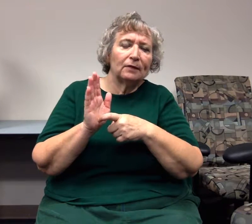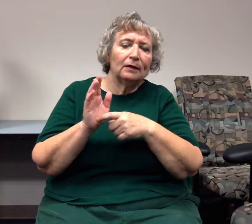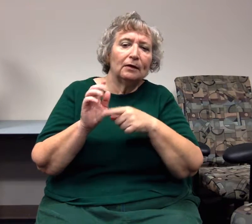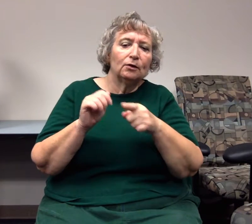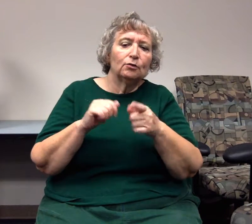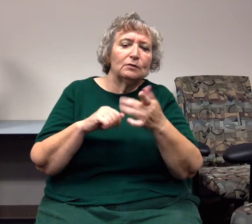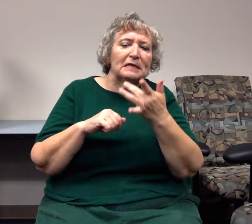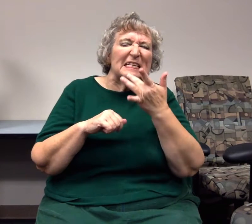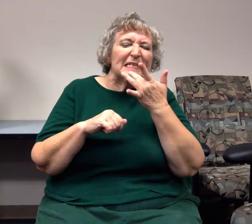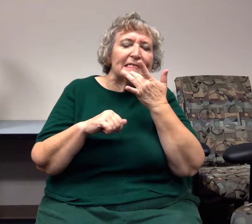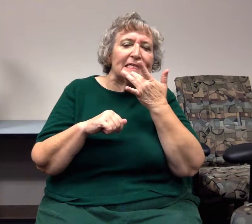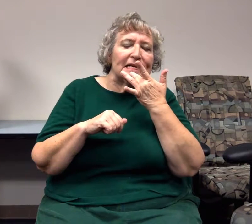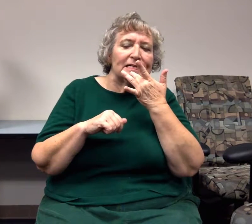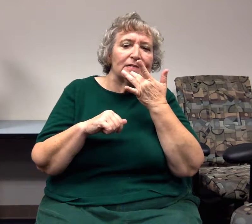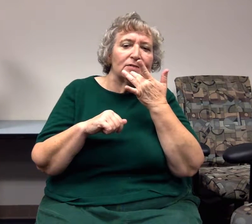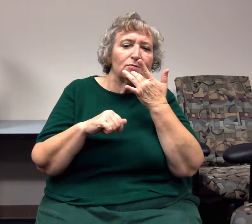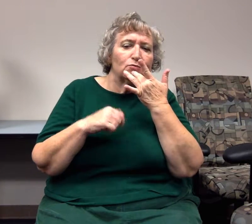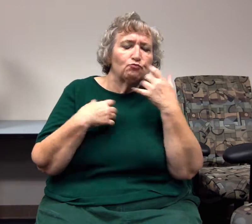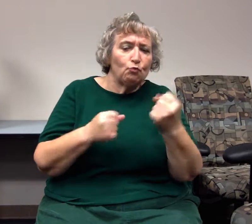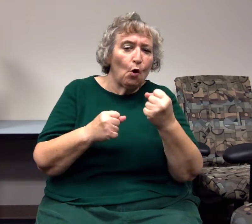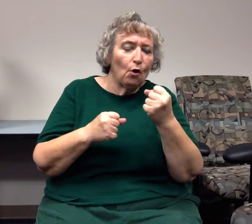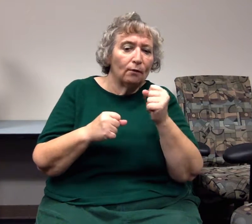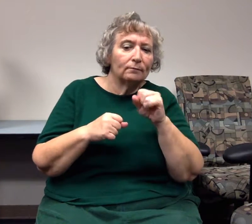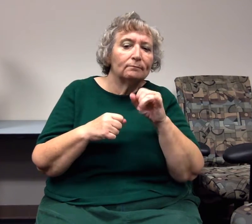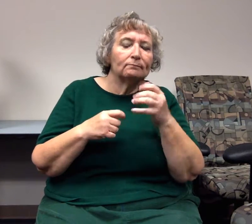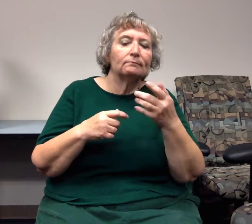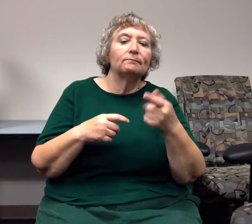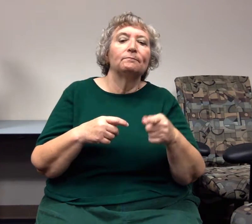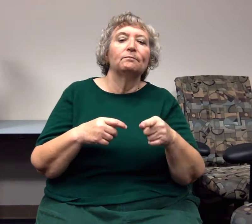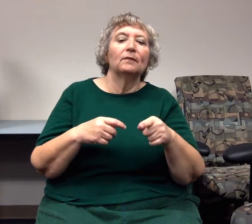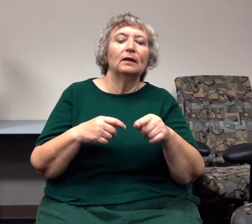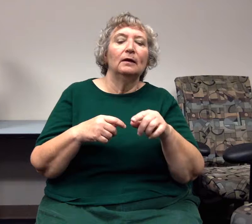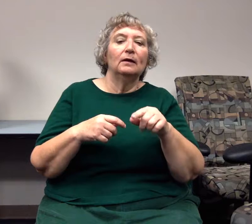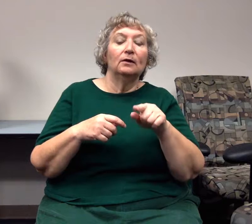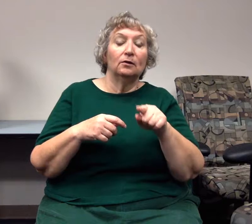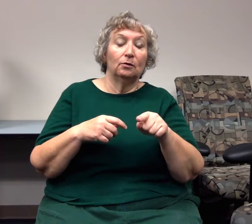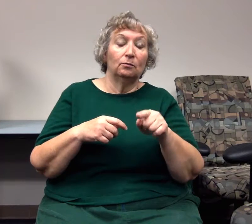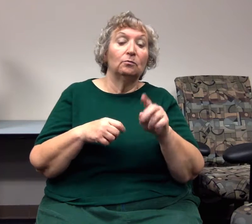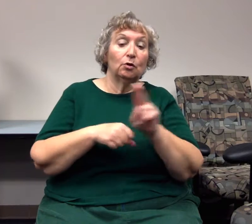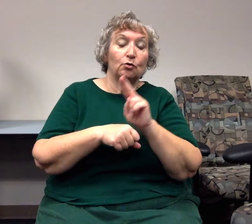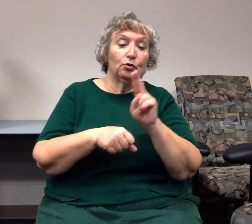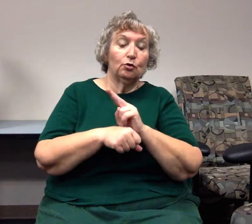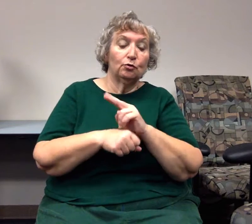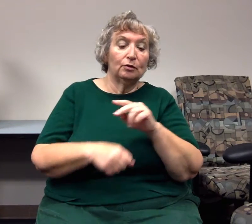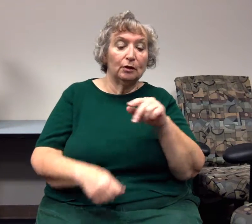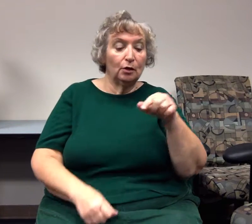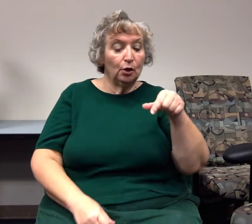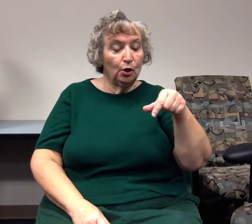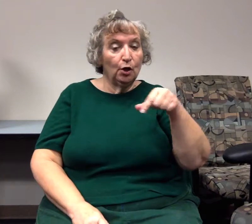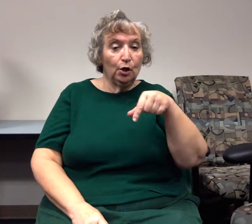more intensely. So we're going to use a Q-tip and 4 solutions. The solutions will be salty